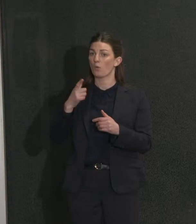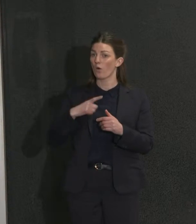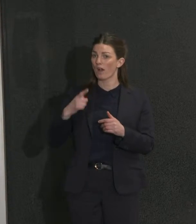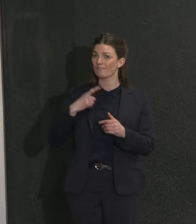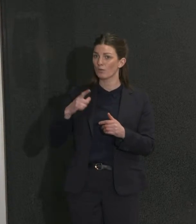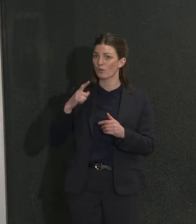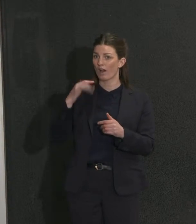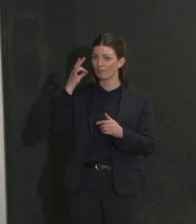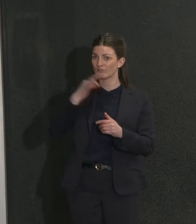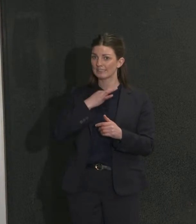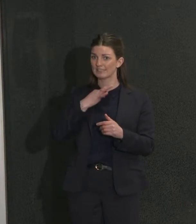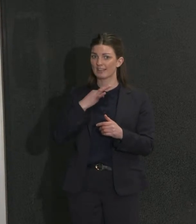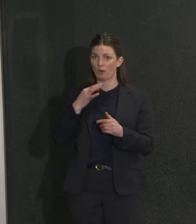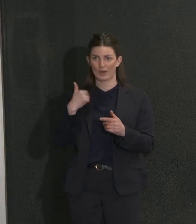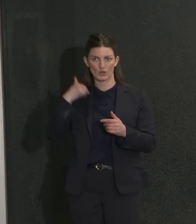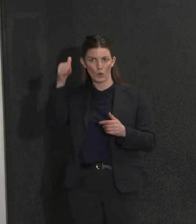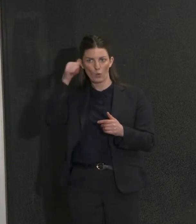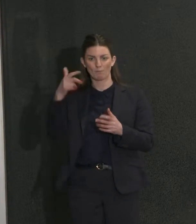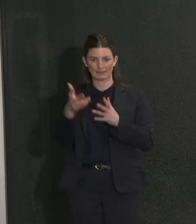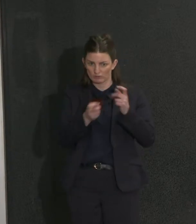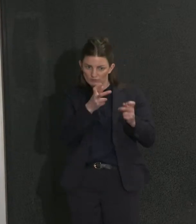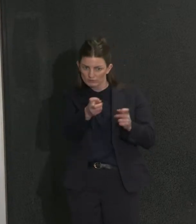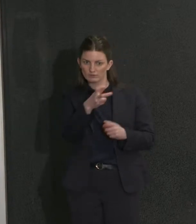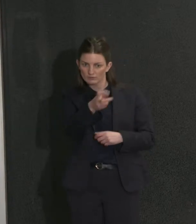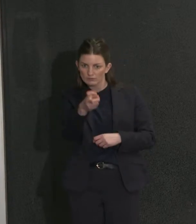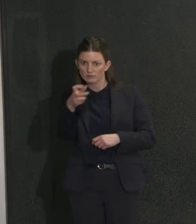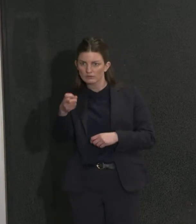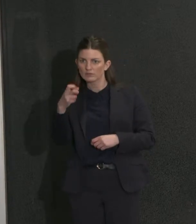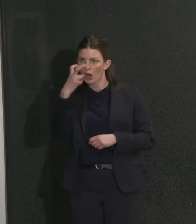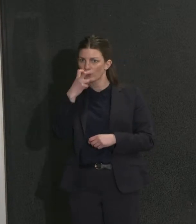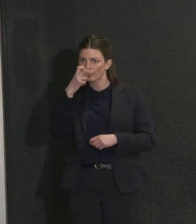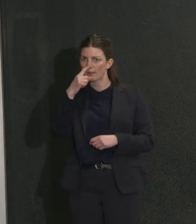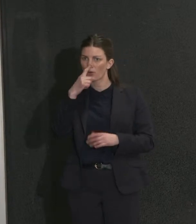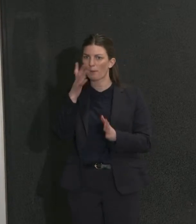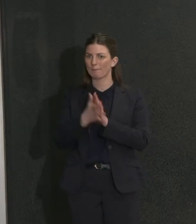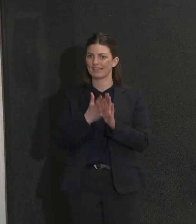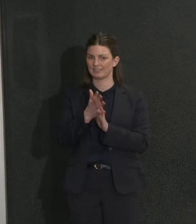call, and I know it's always hard to measure